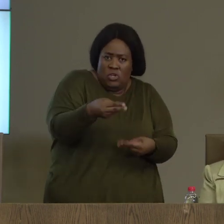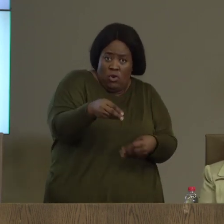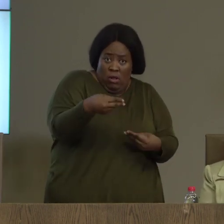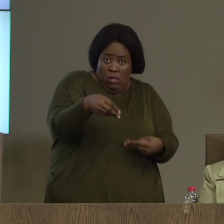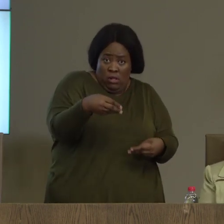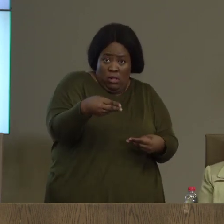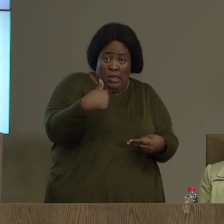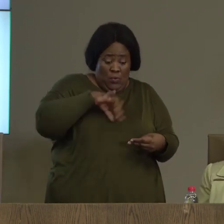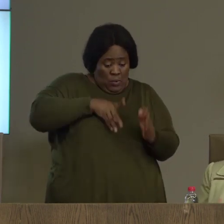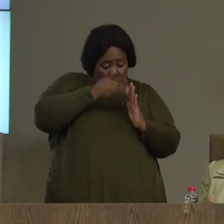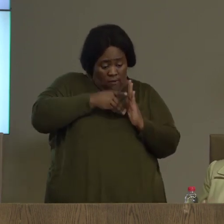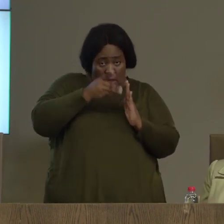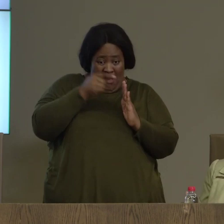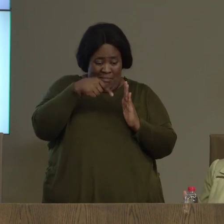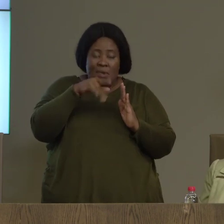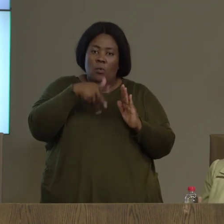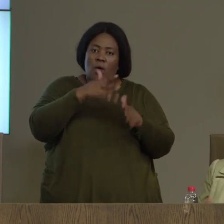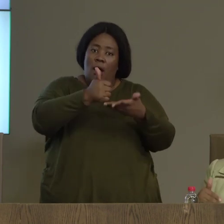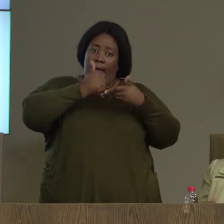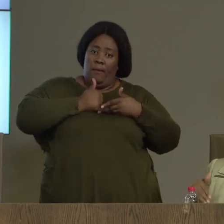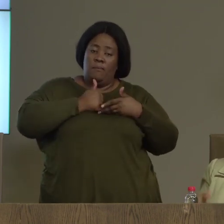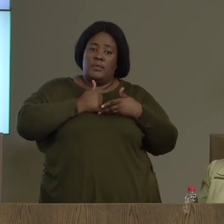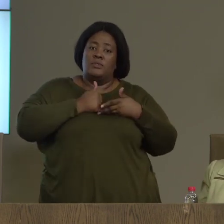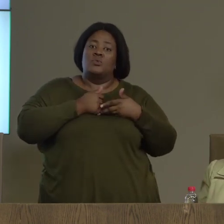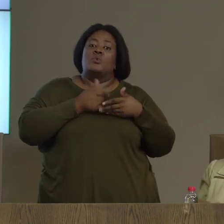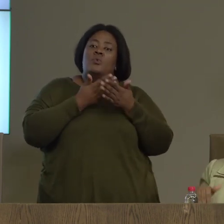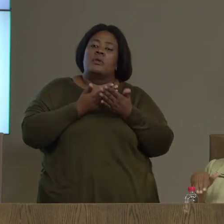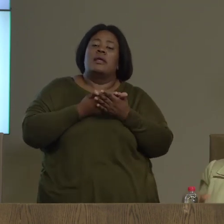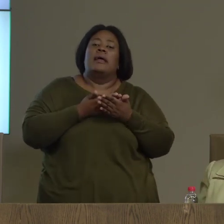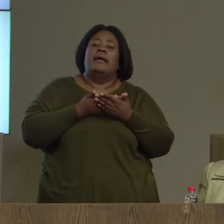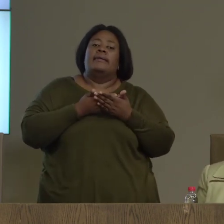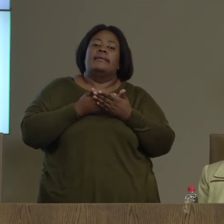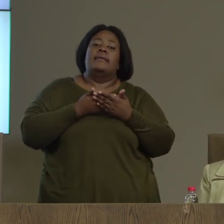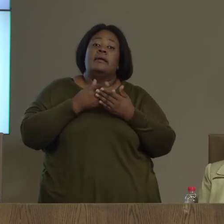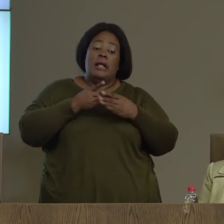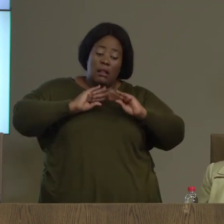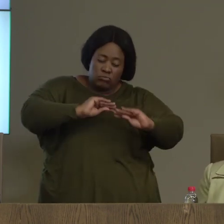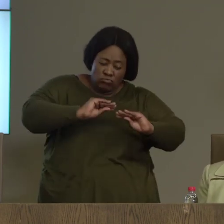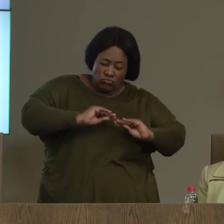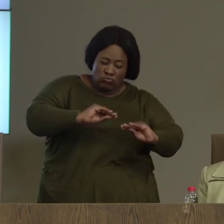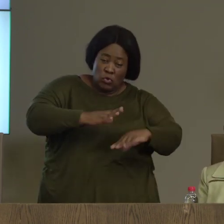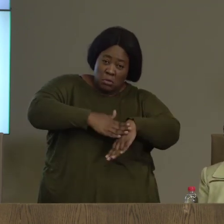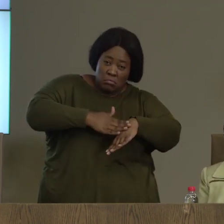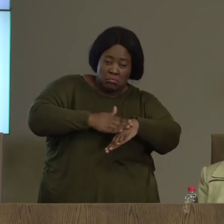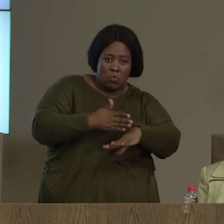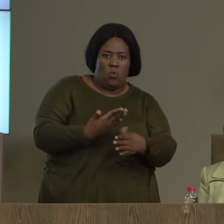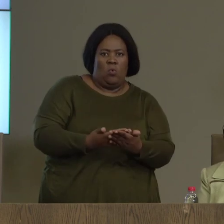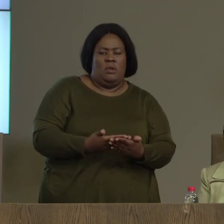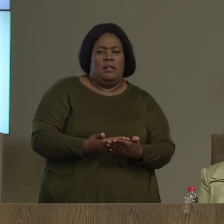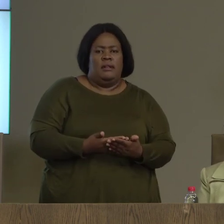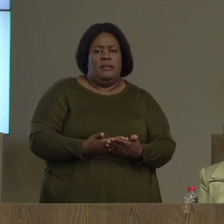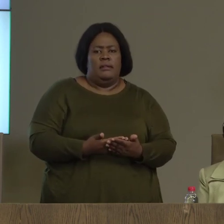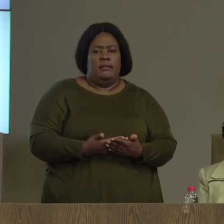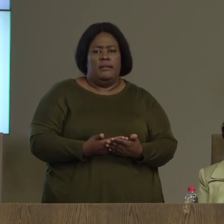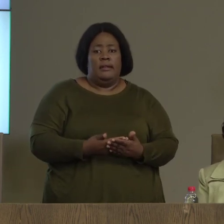that we're developing are going to help us to intensify teaching at the time the lockdown is